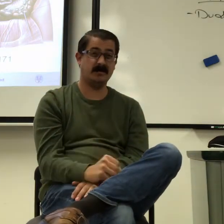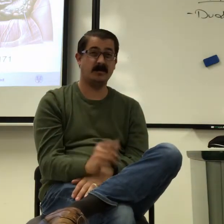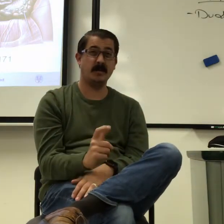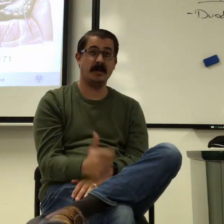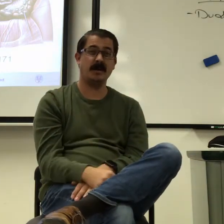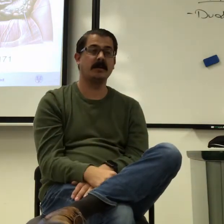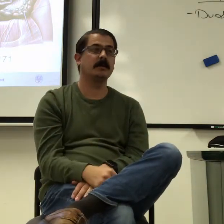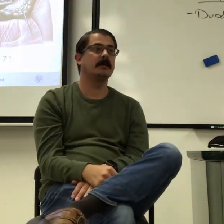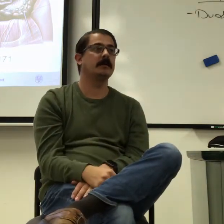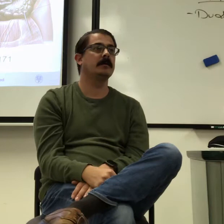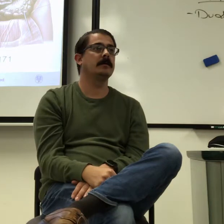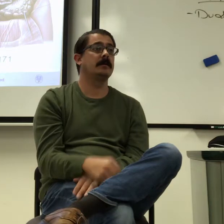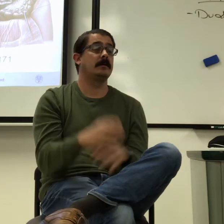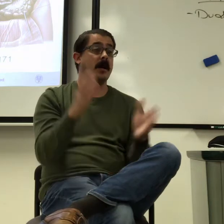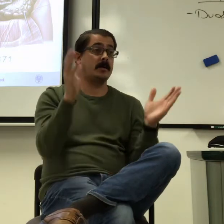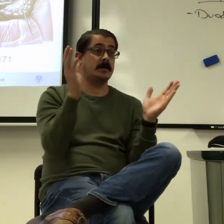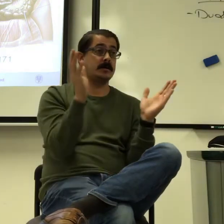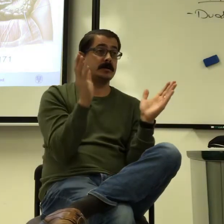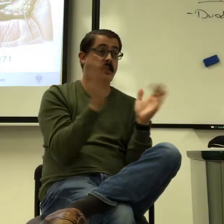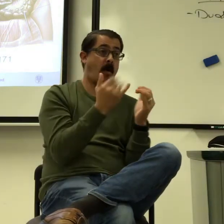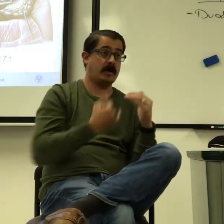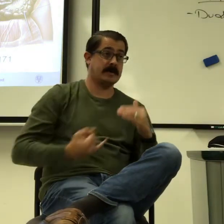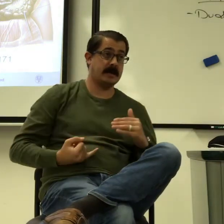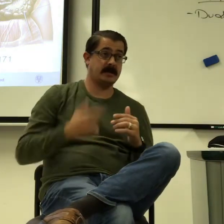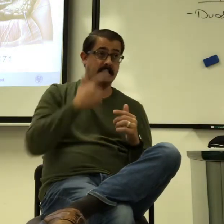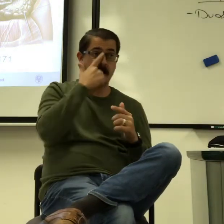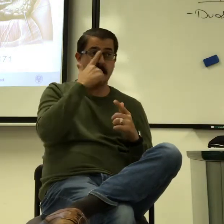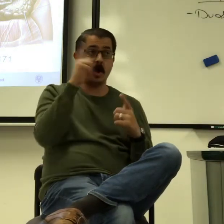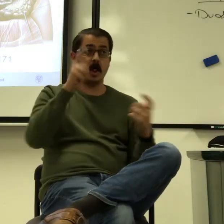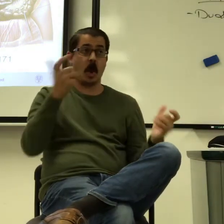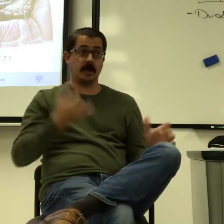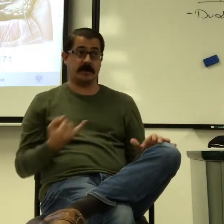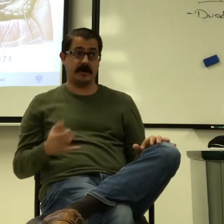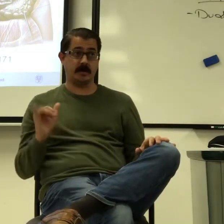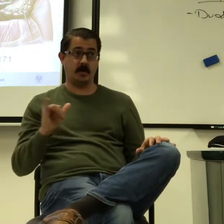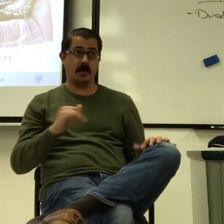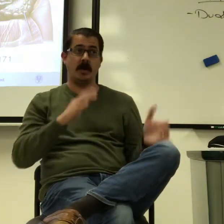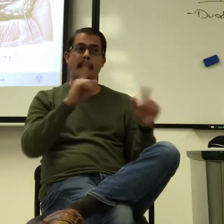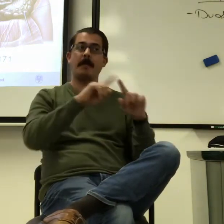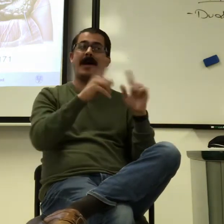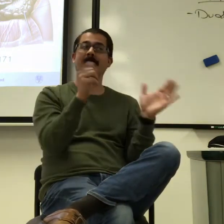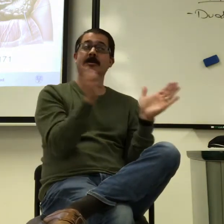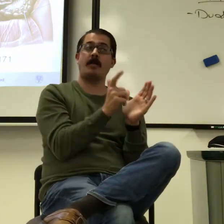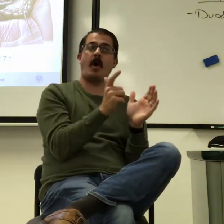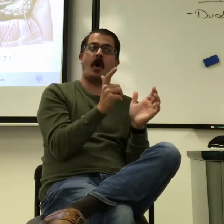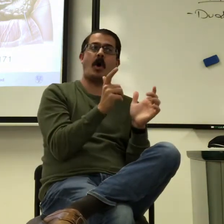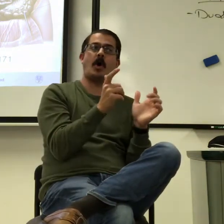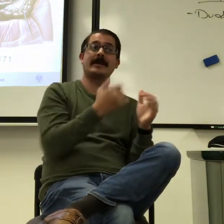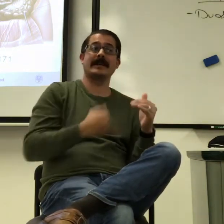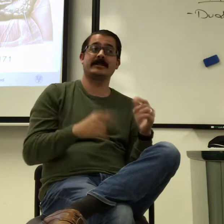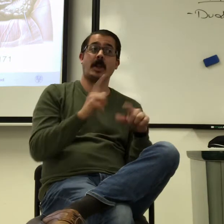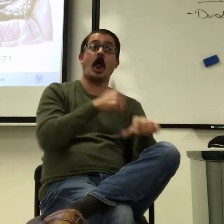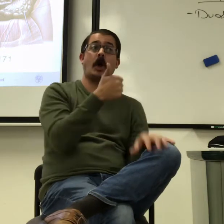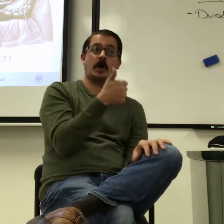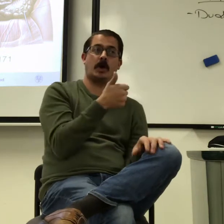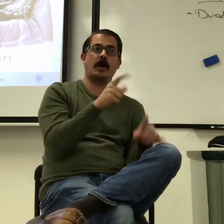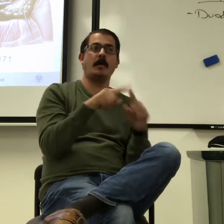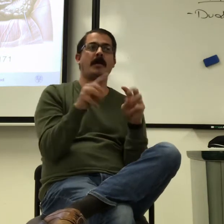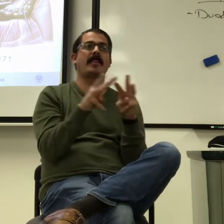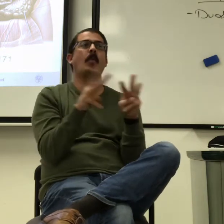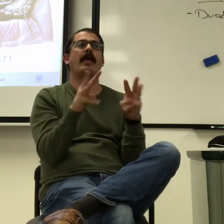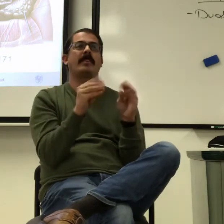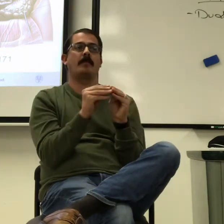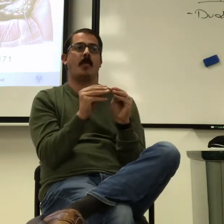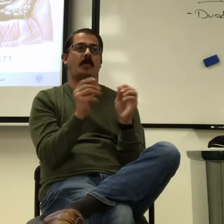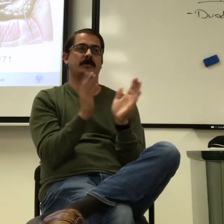There's small intestine, there's large intestine. The small intestine is longer, but the width is